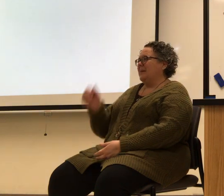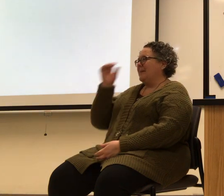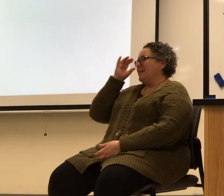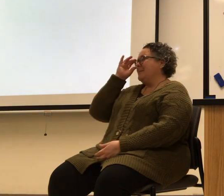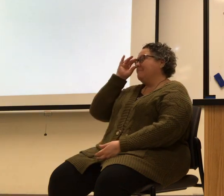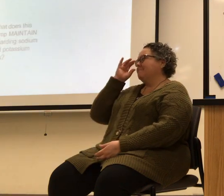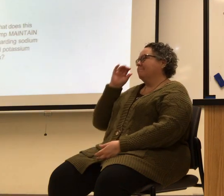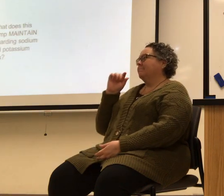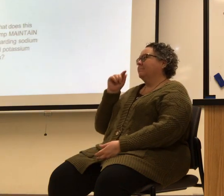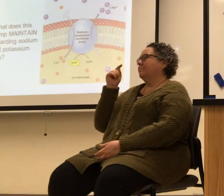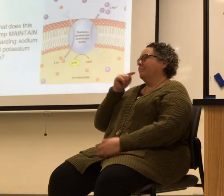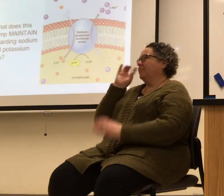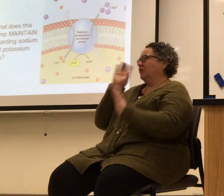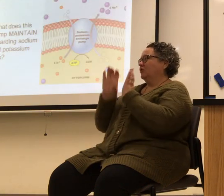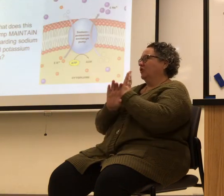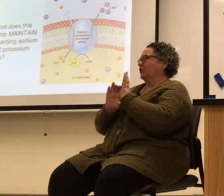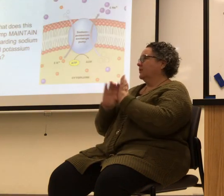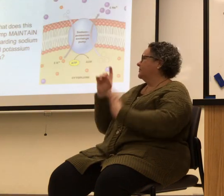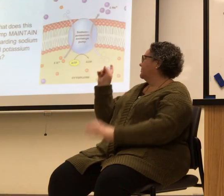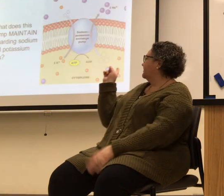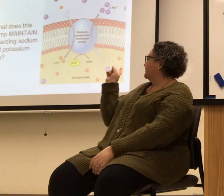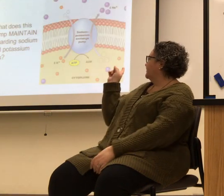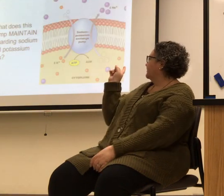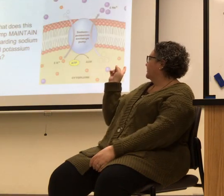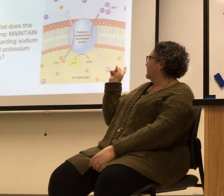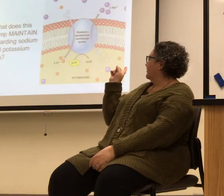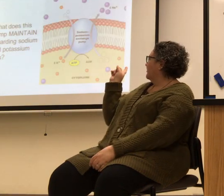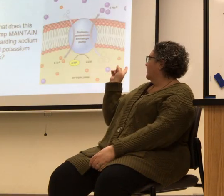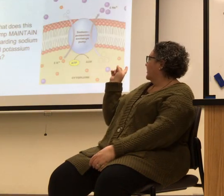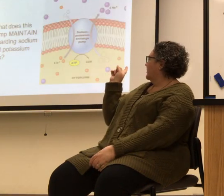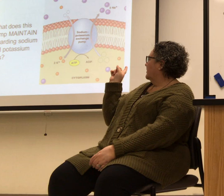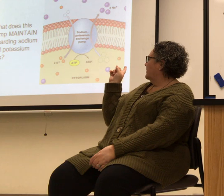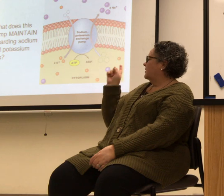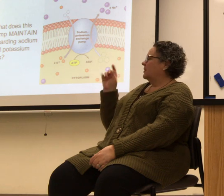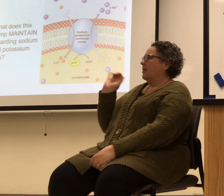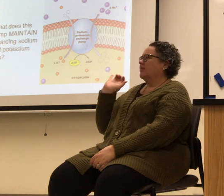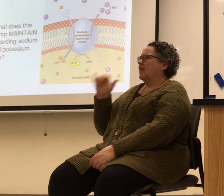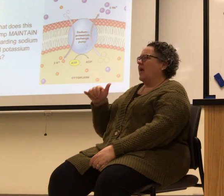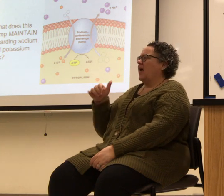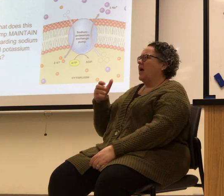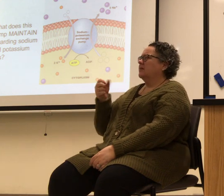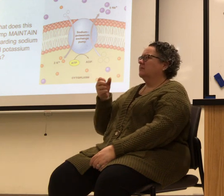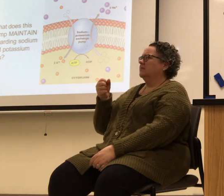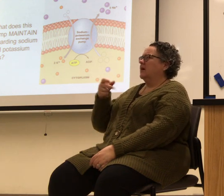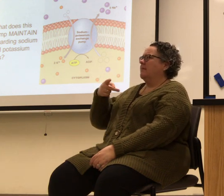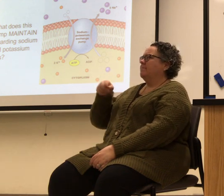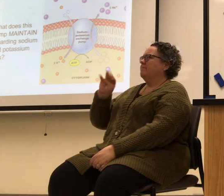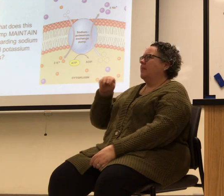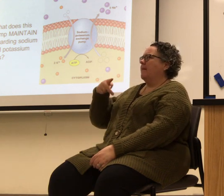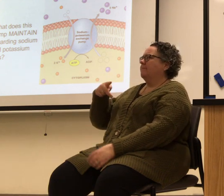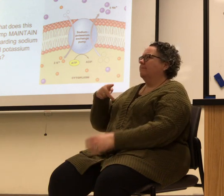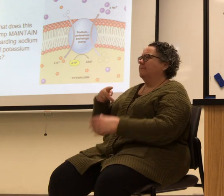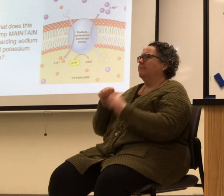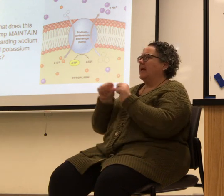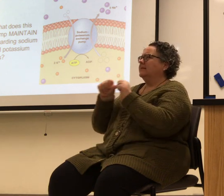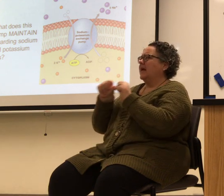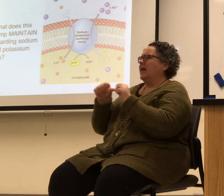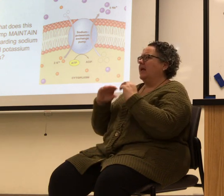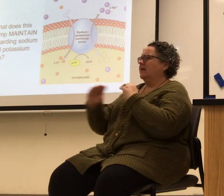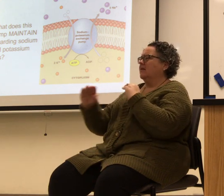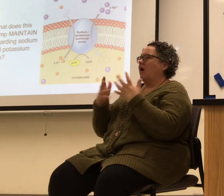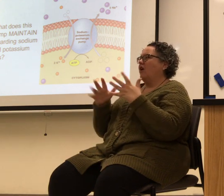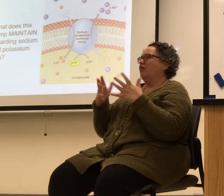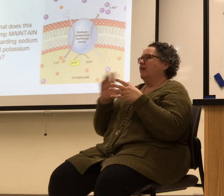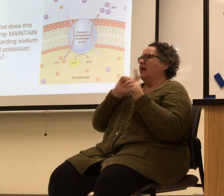So here's a picture of it. What does this pump maintain? I already answered the question.